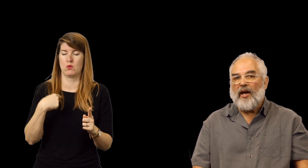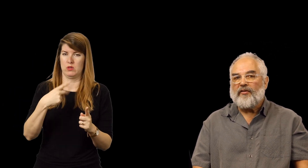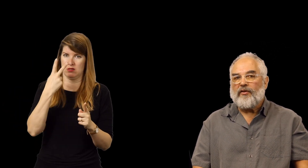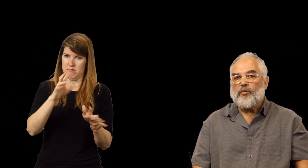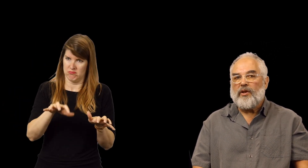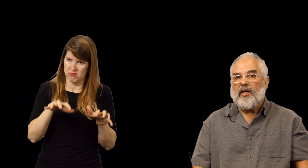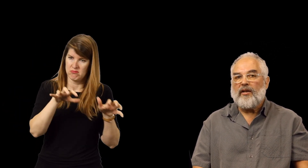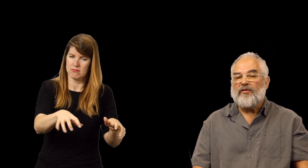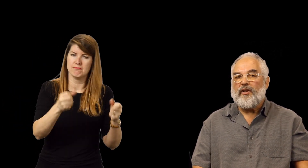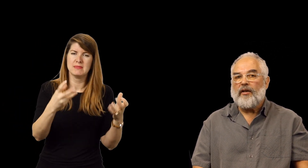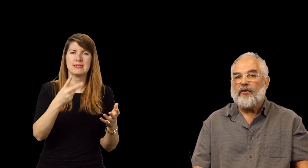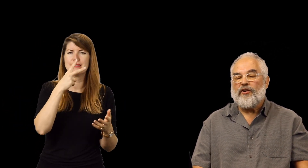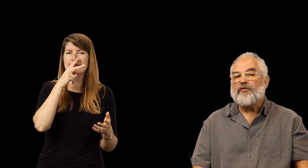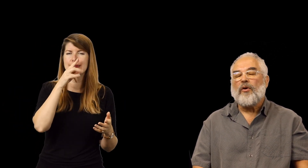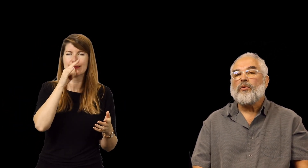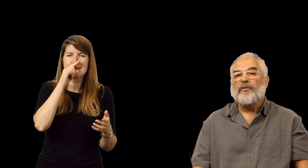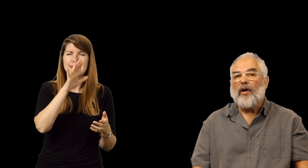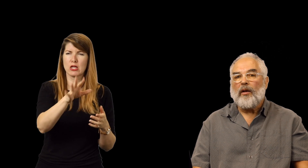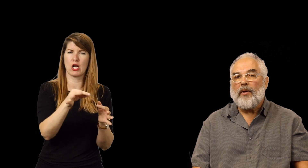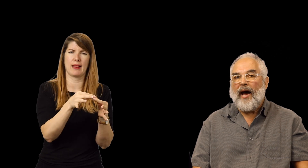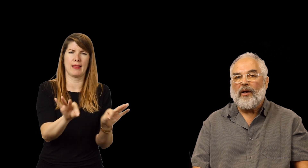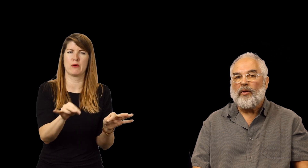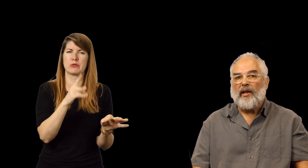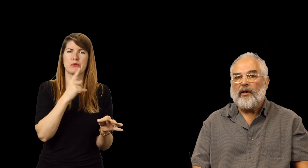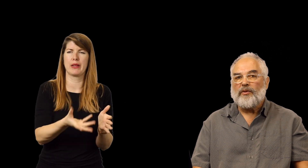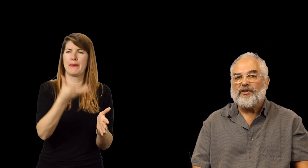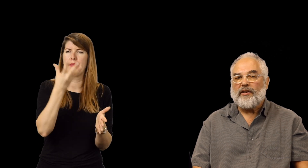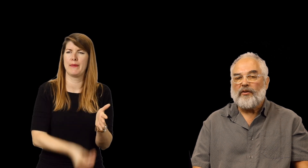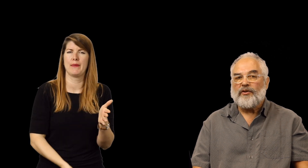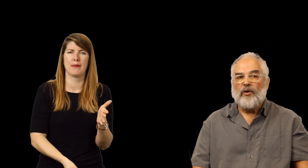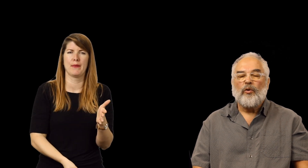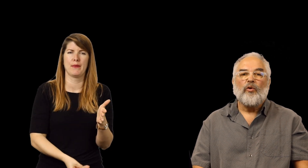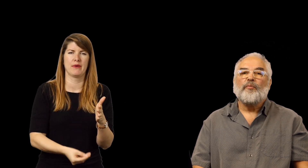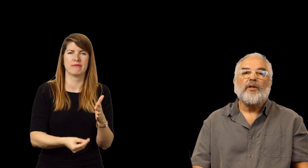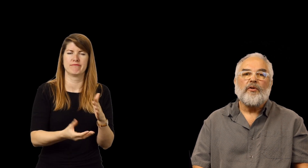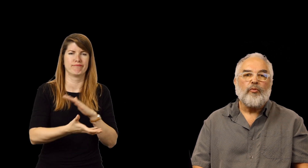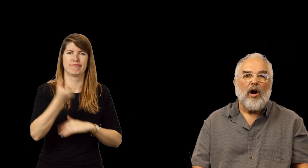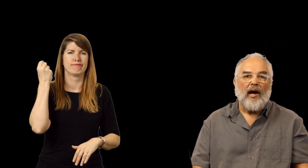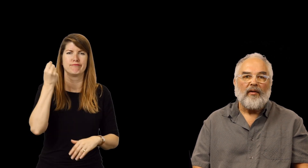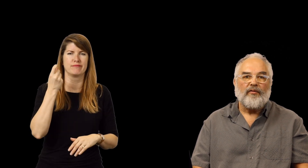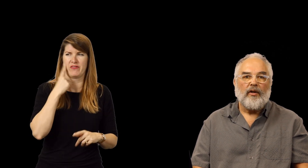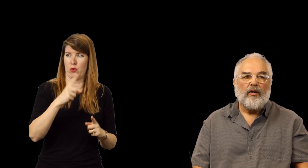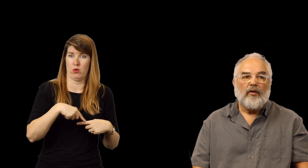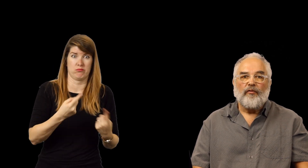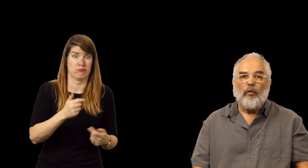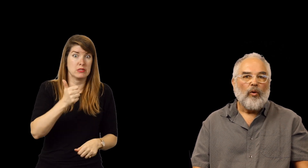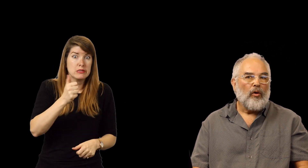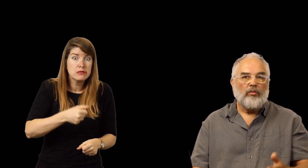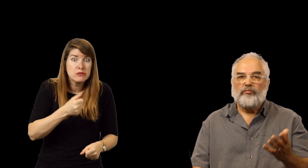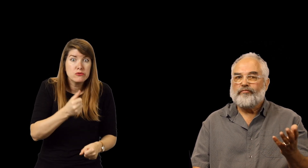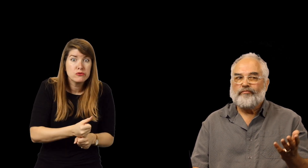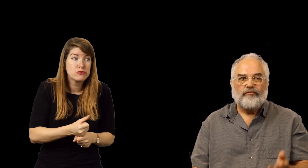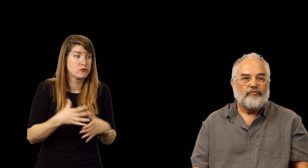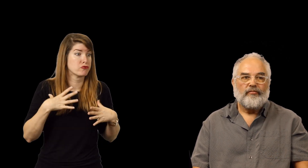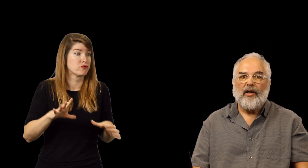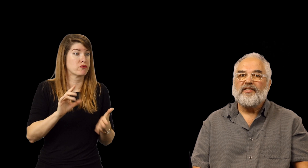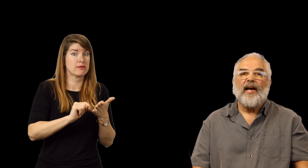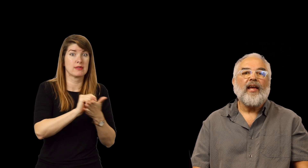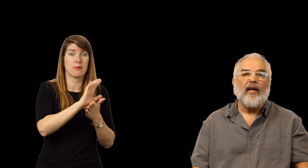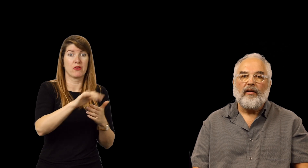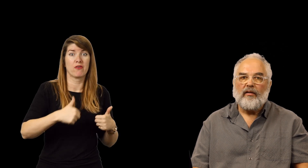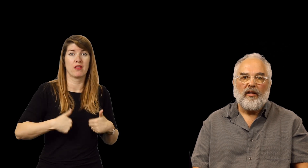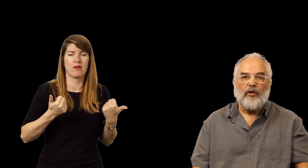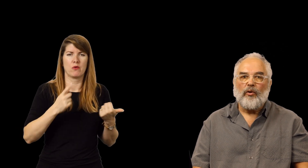loads of cases with kids that just don't develop adequate language skills who have been deprived for